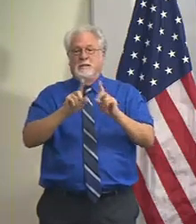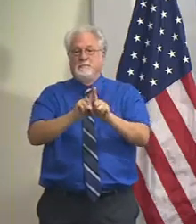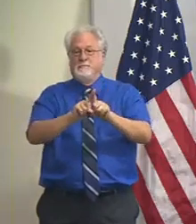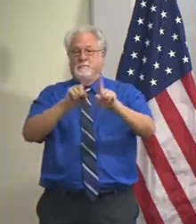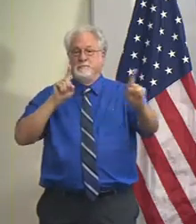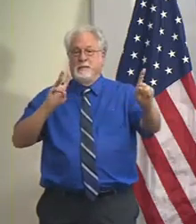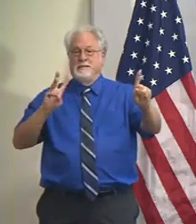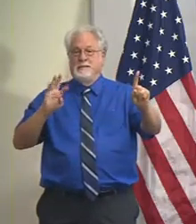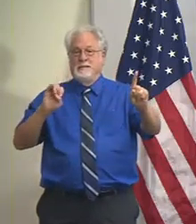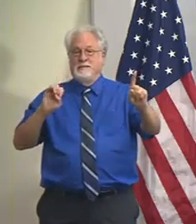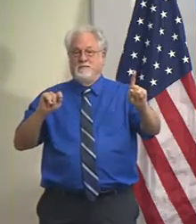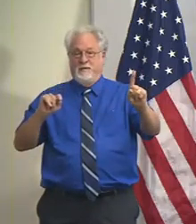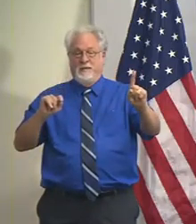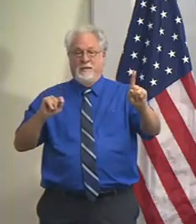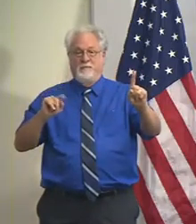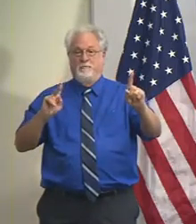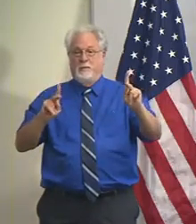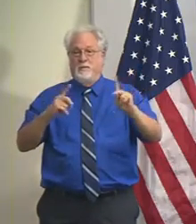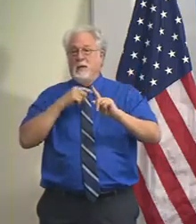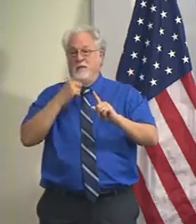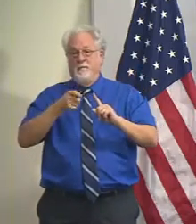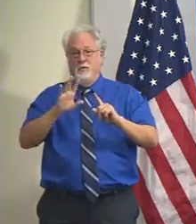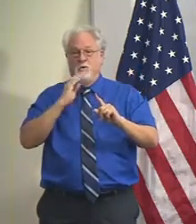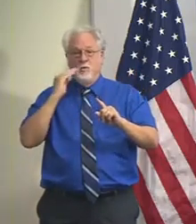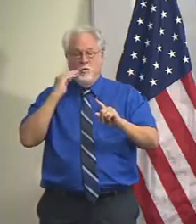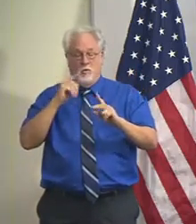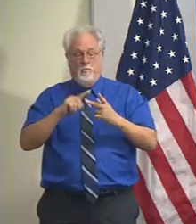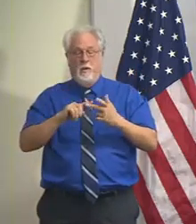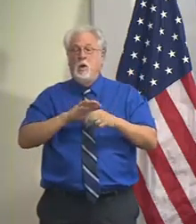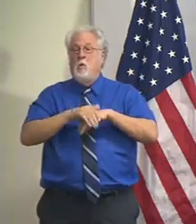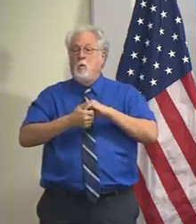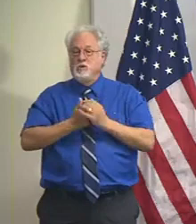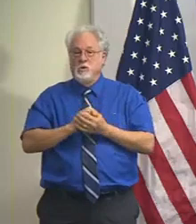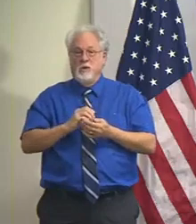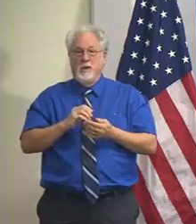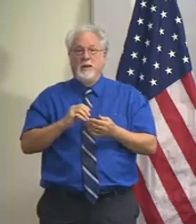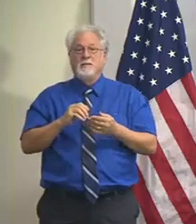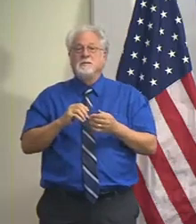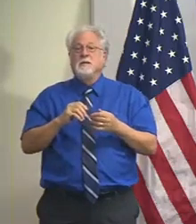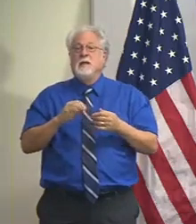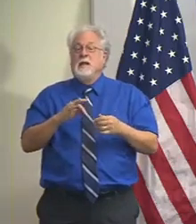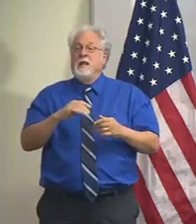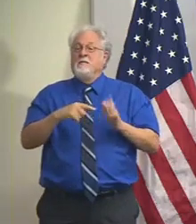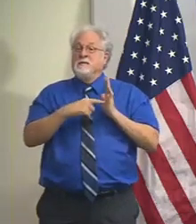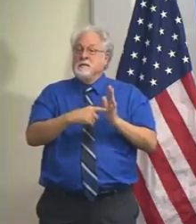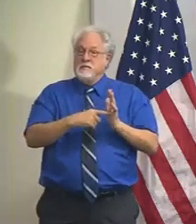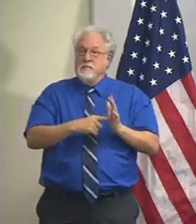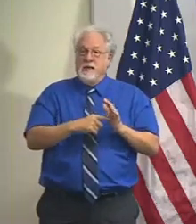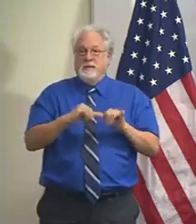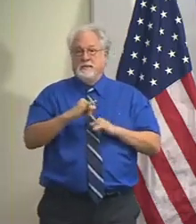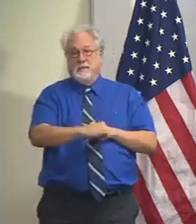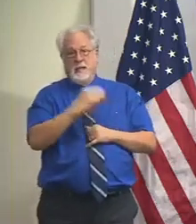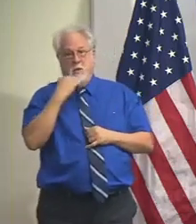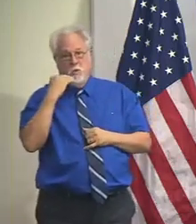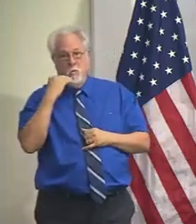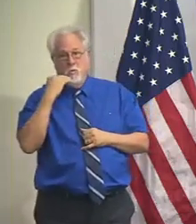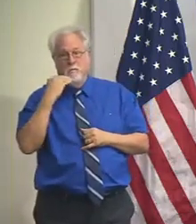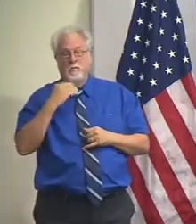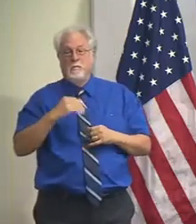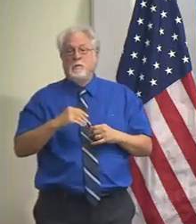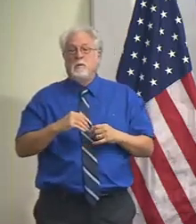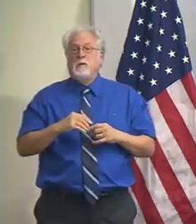feet distant from people not from your immediate household, wash your hands frequently. If you're symptomatic, stay home.